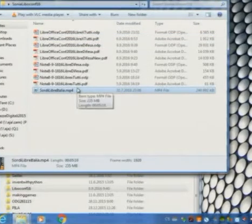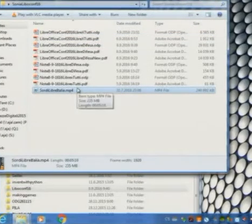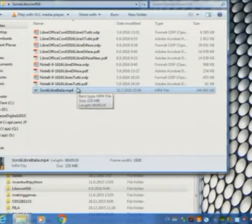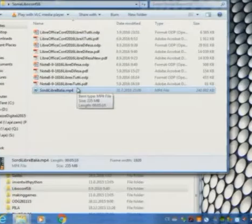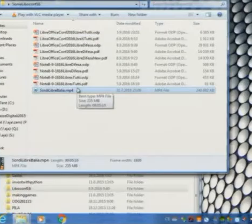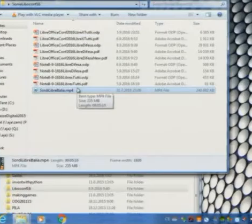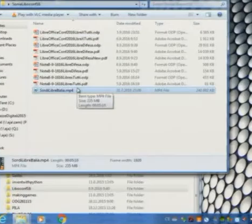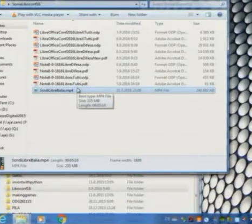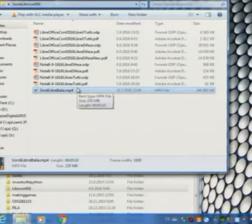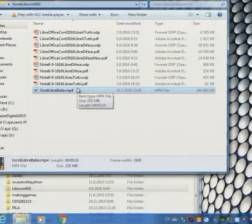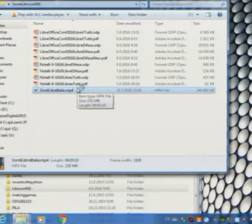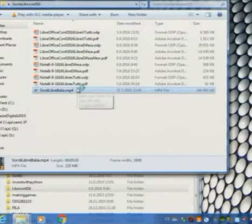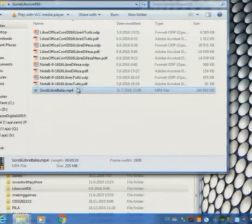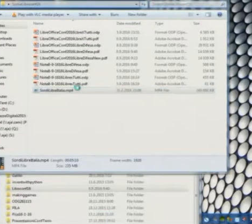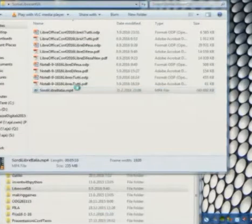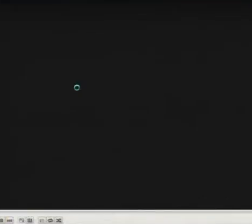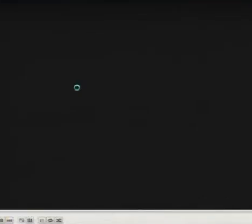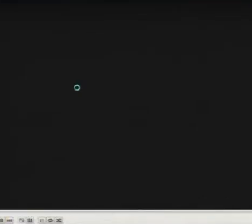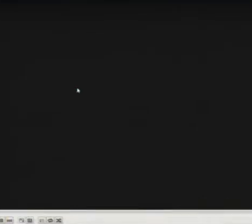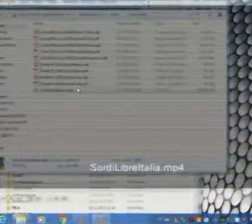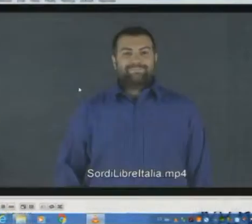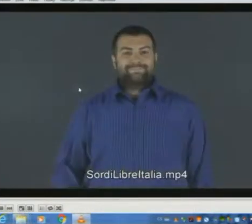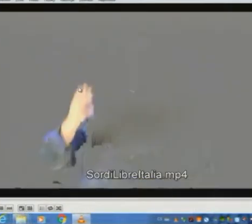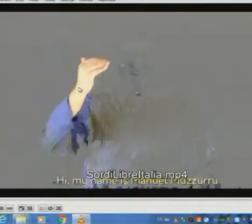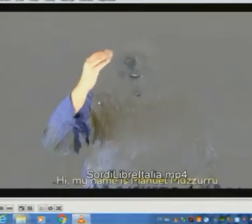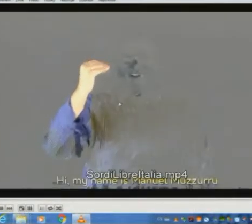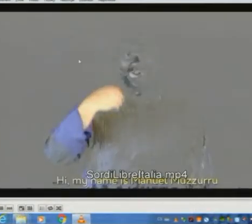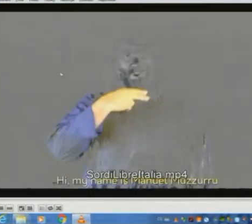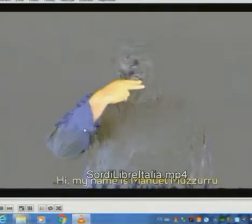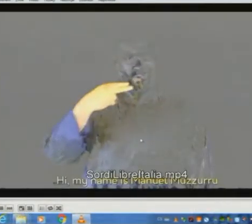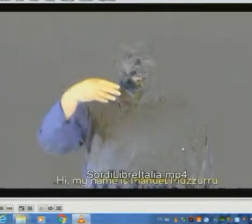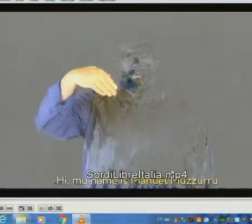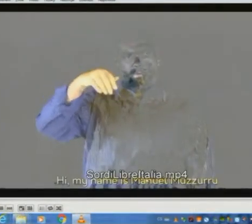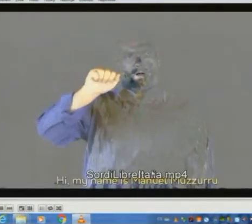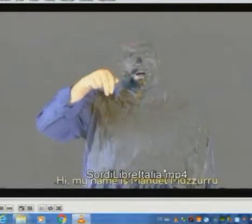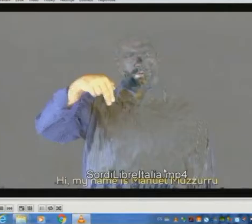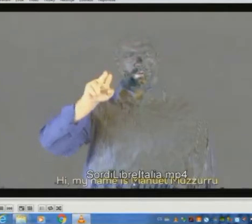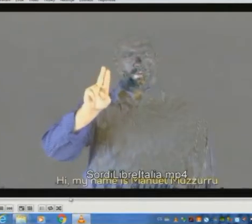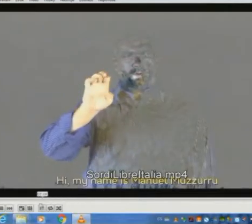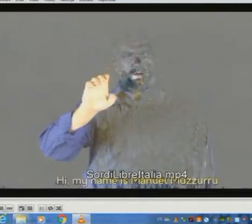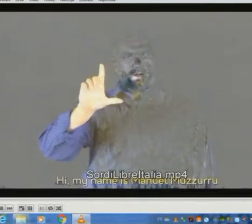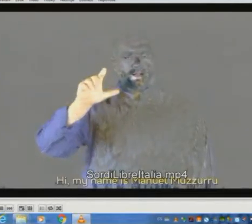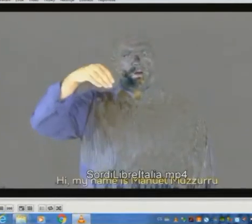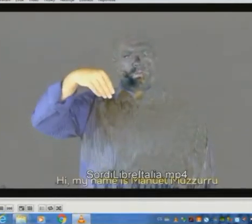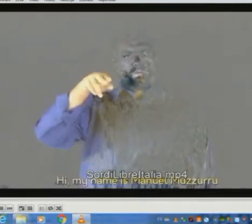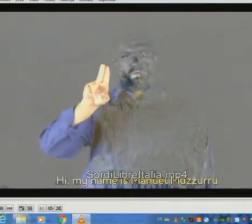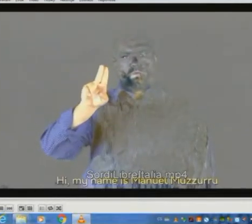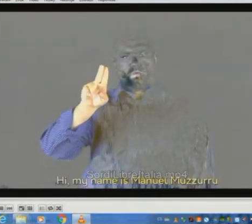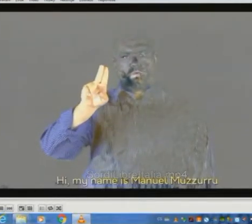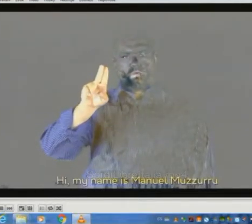us and for this project, because all the materials were done with them.